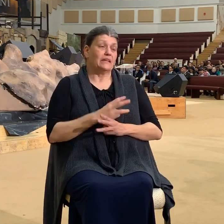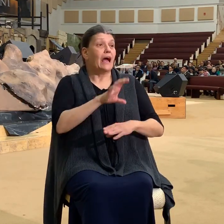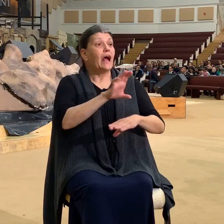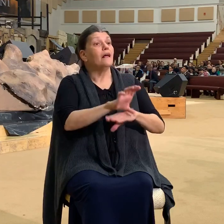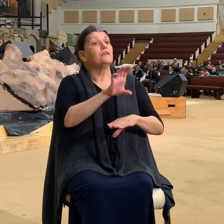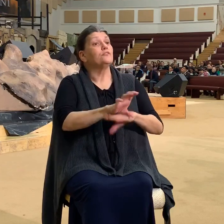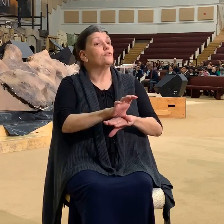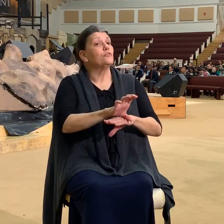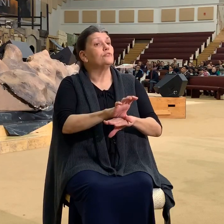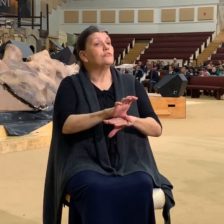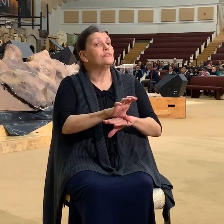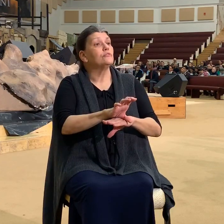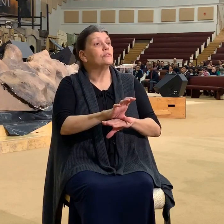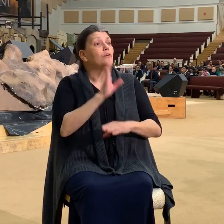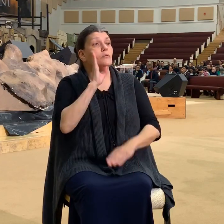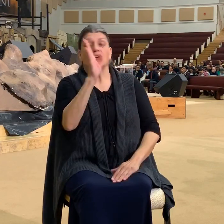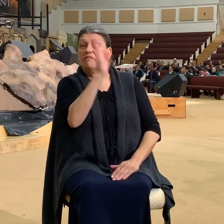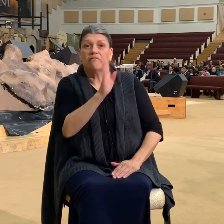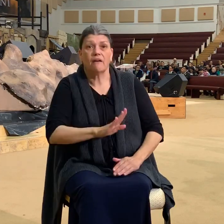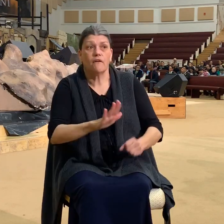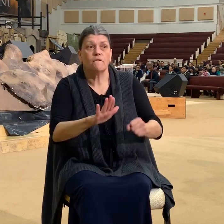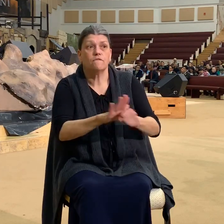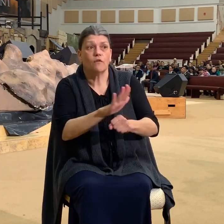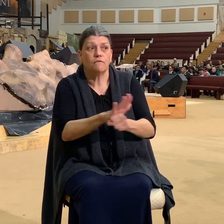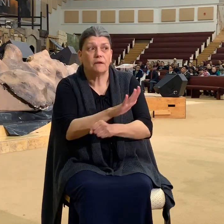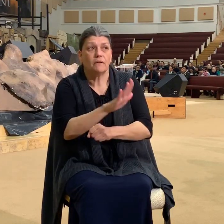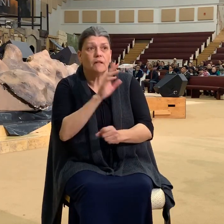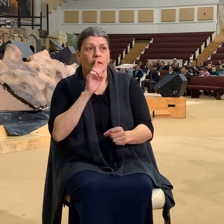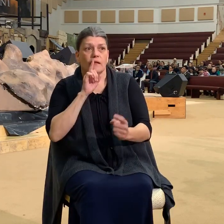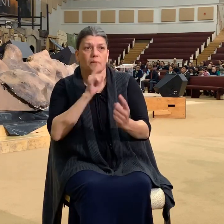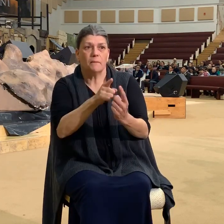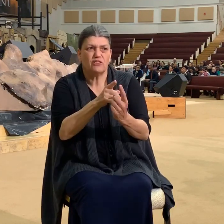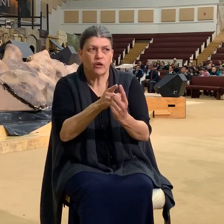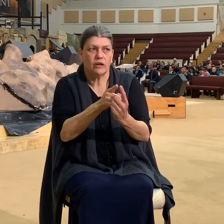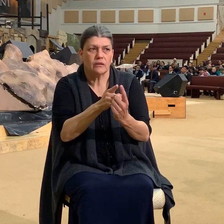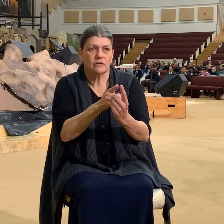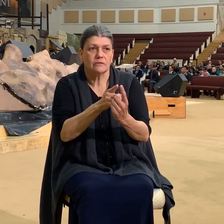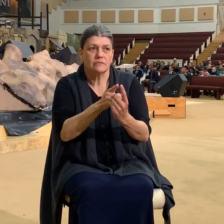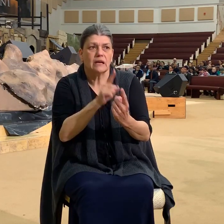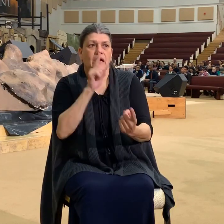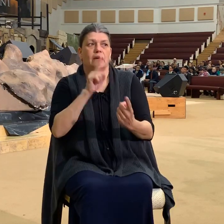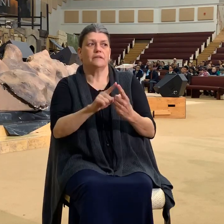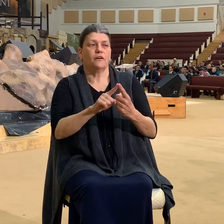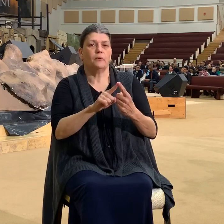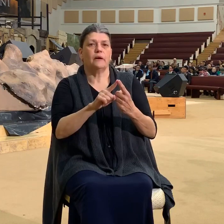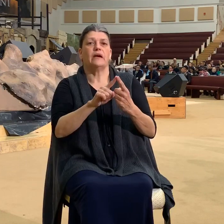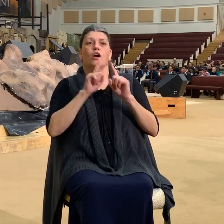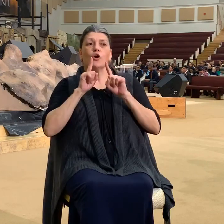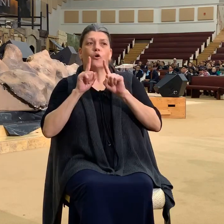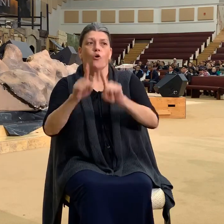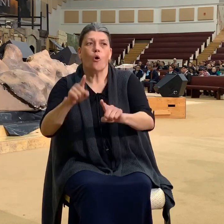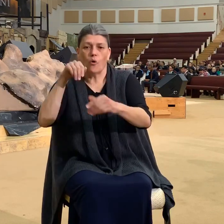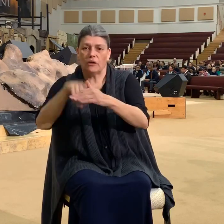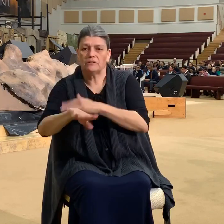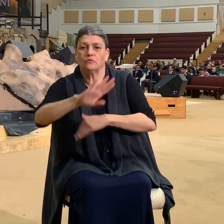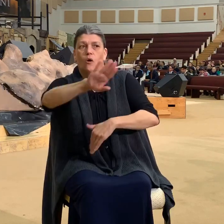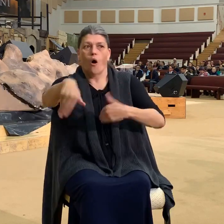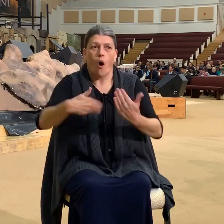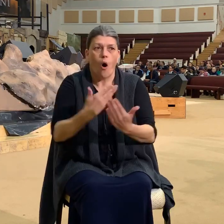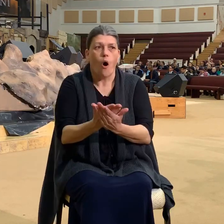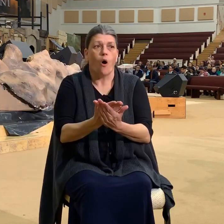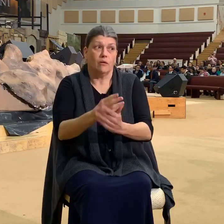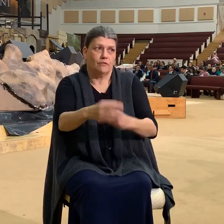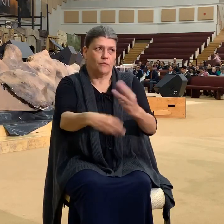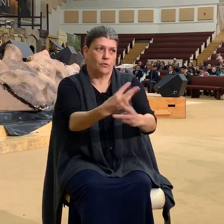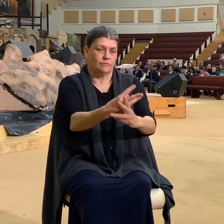church will never fulfill its mission on this earth until we absolutely go into all of the world.